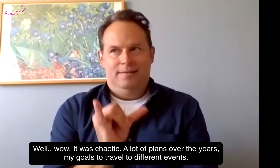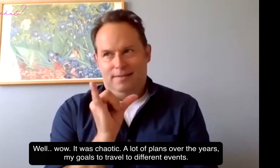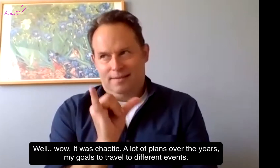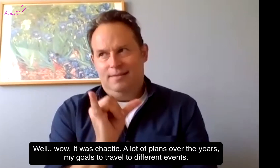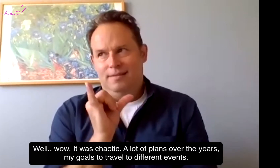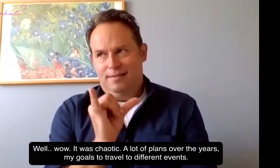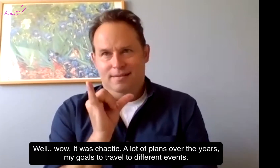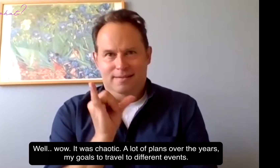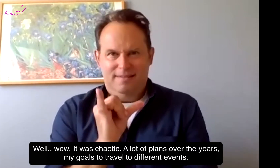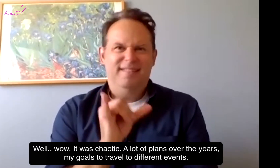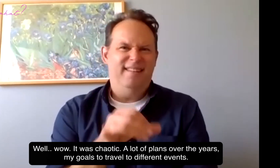Well.